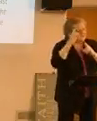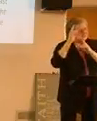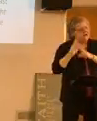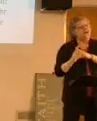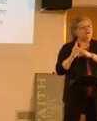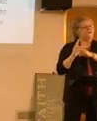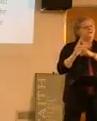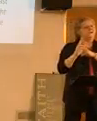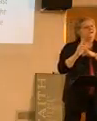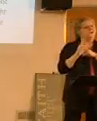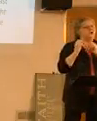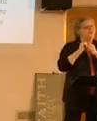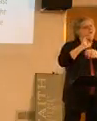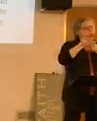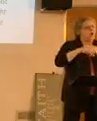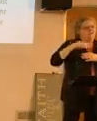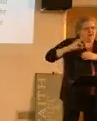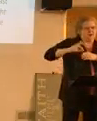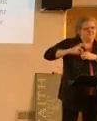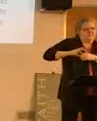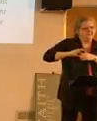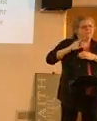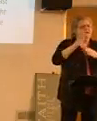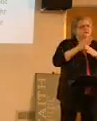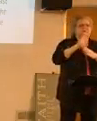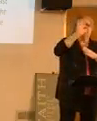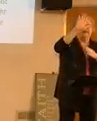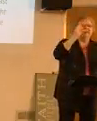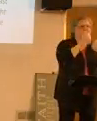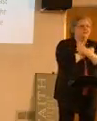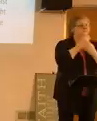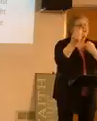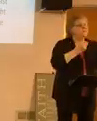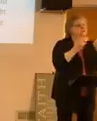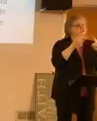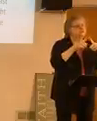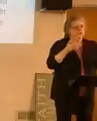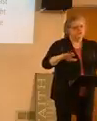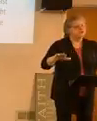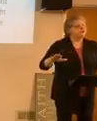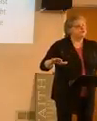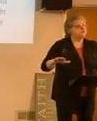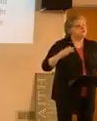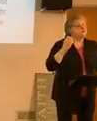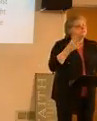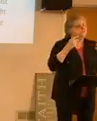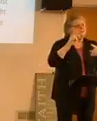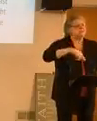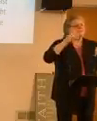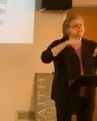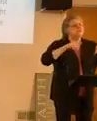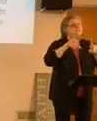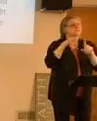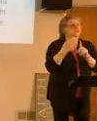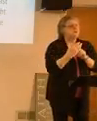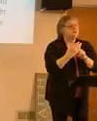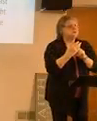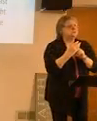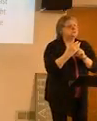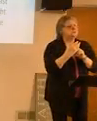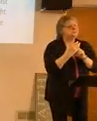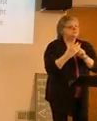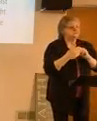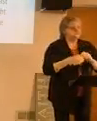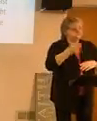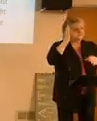honored with the investment of sharing God's love and ministry. Years ago, we were privileged to begin a